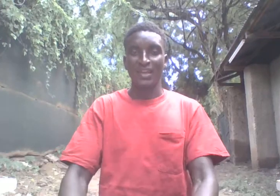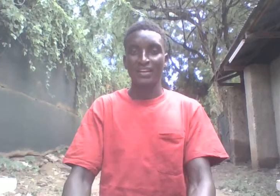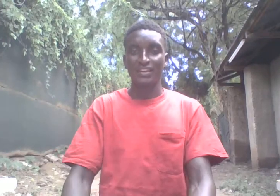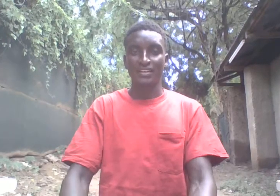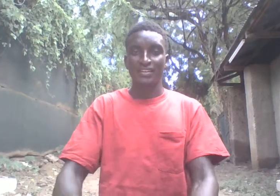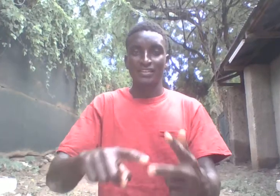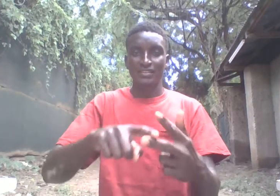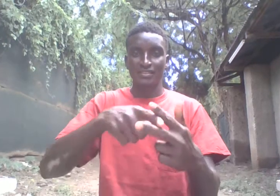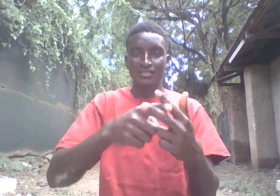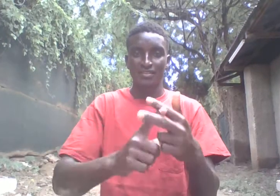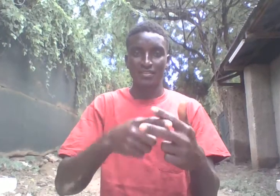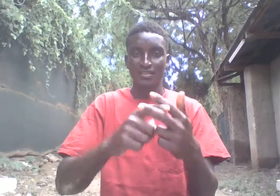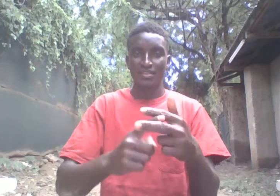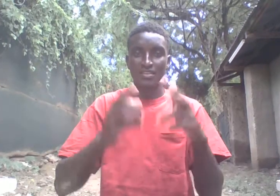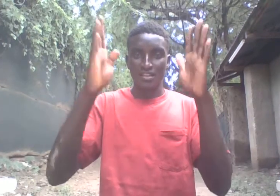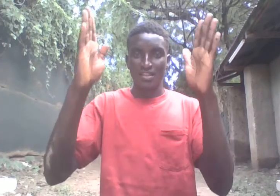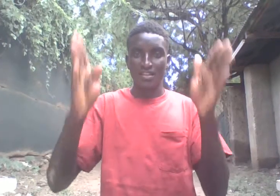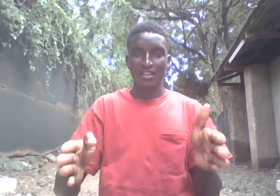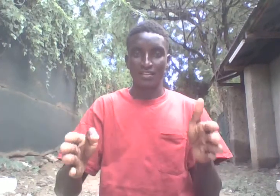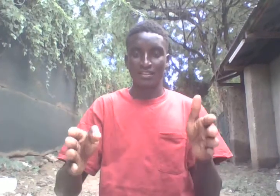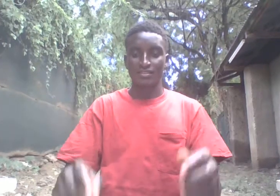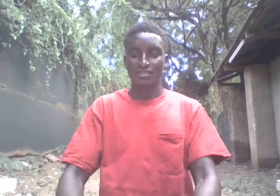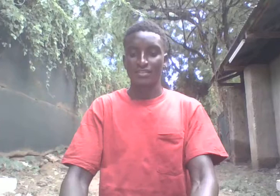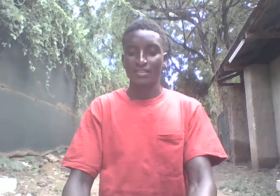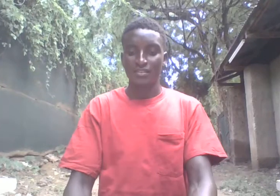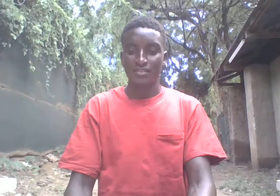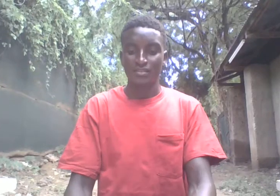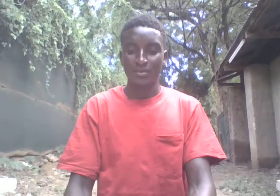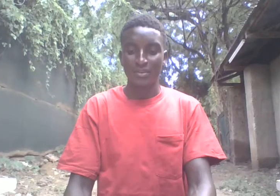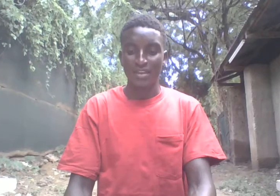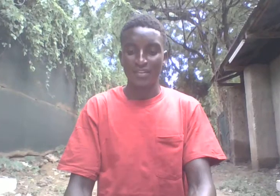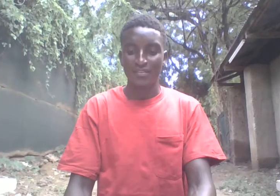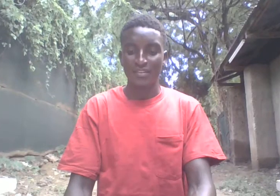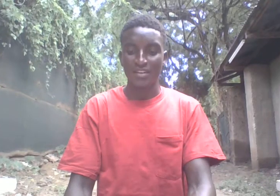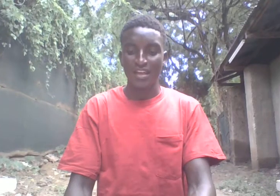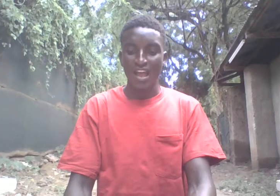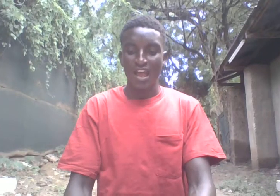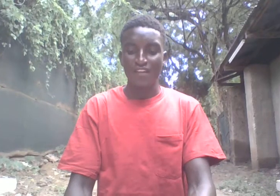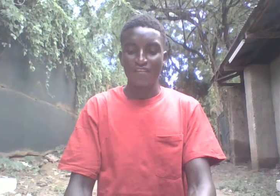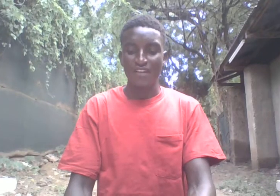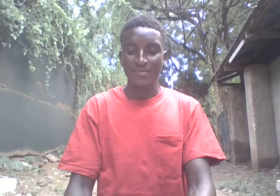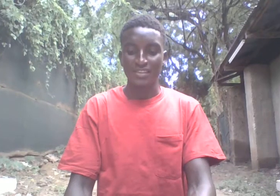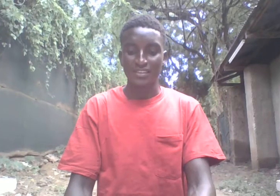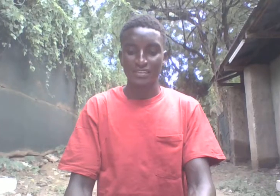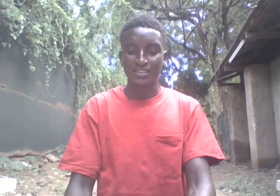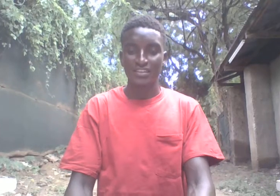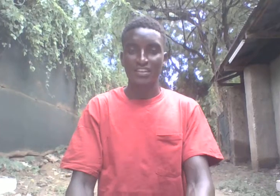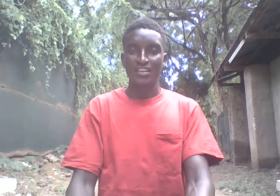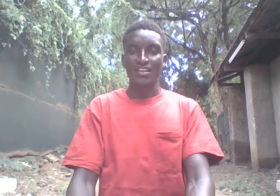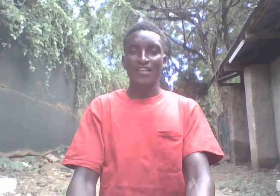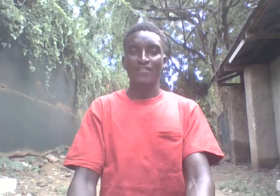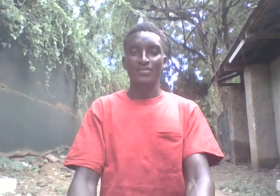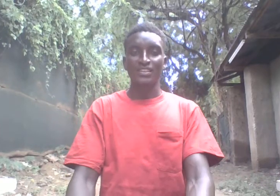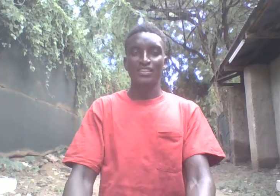mechanical is like this. So we have a pharmacist.